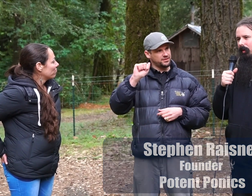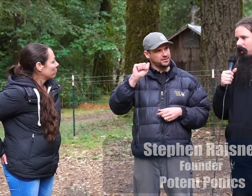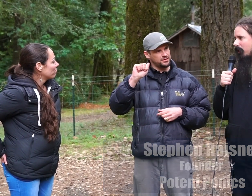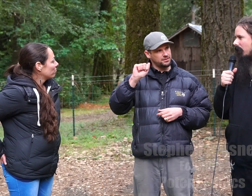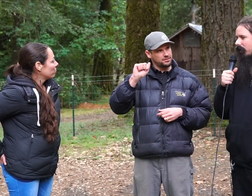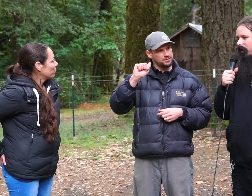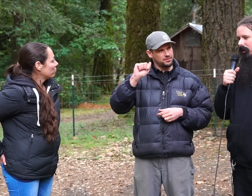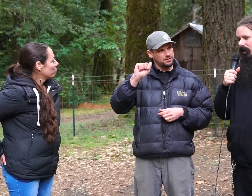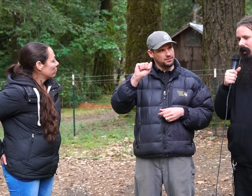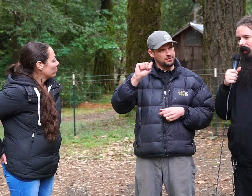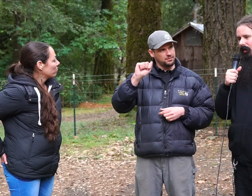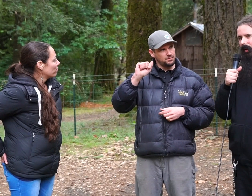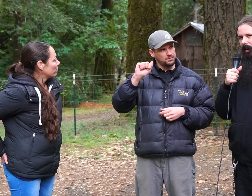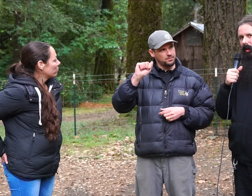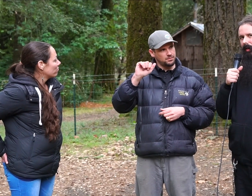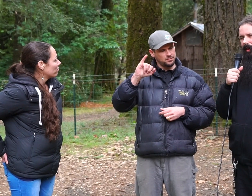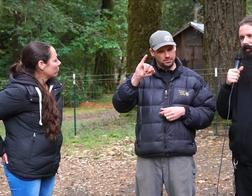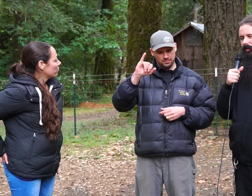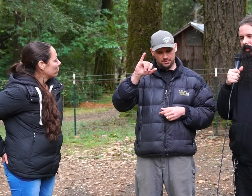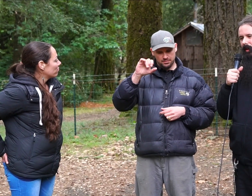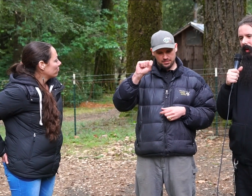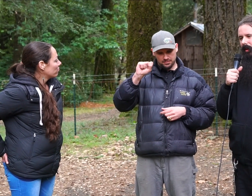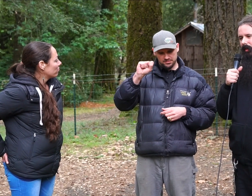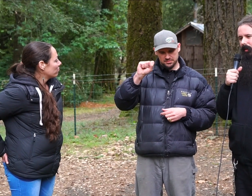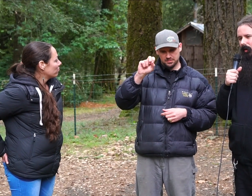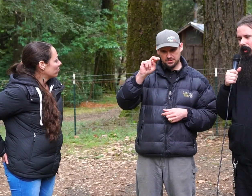R-A-I-S-N-E-R